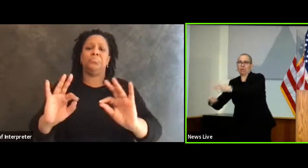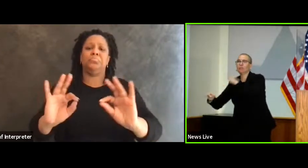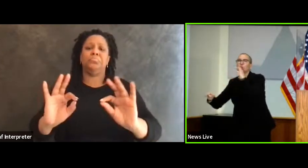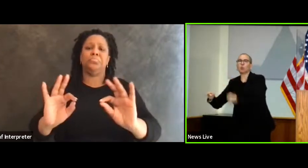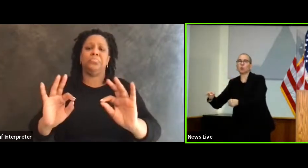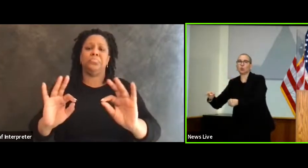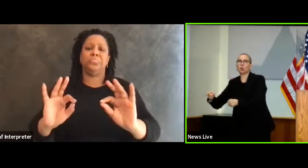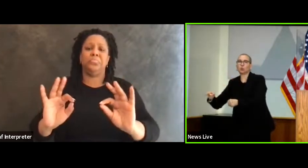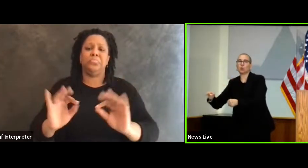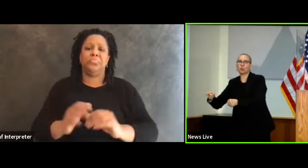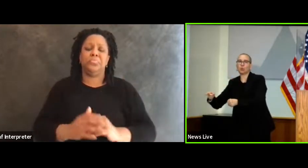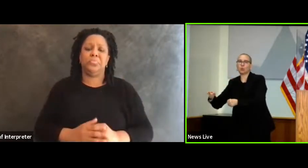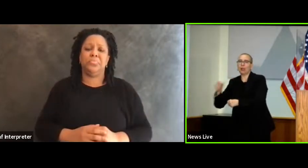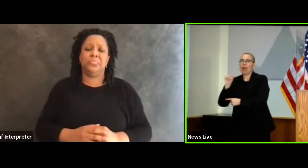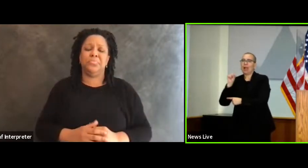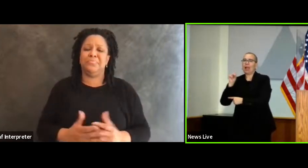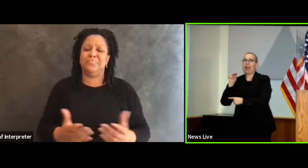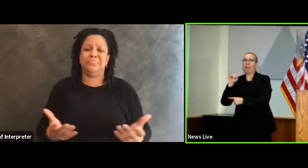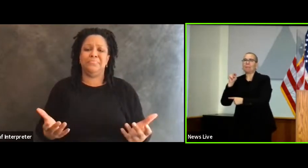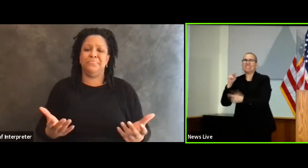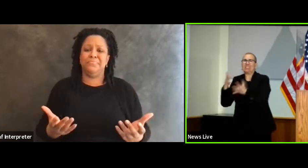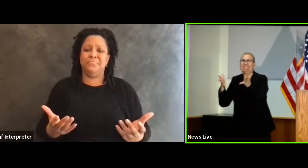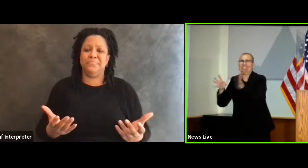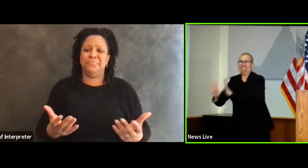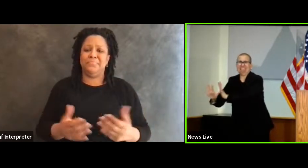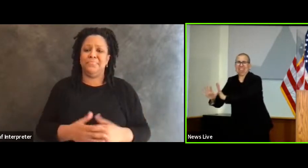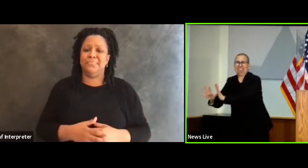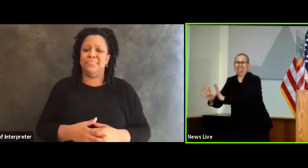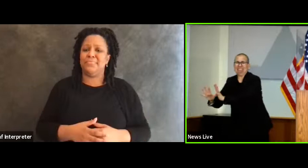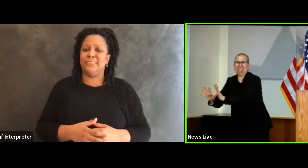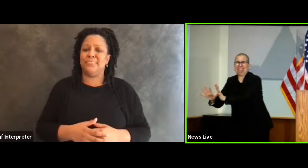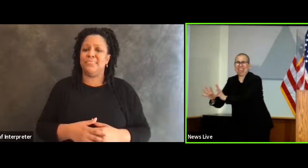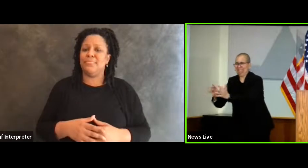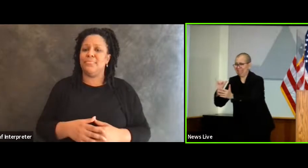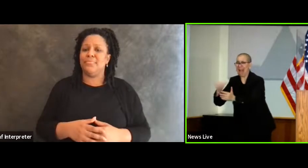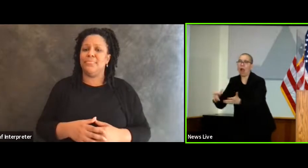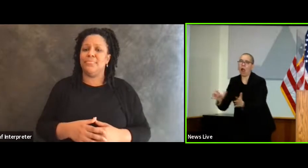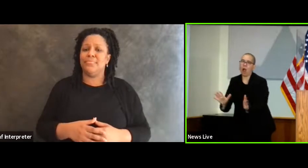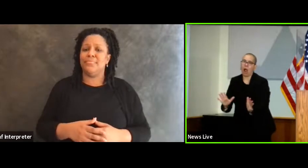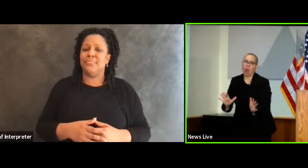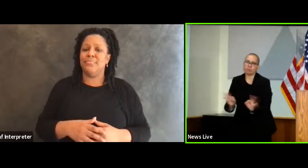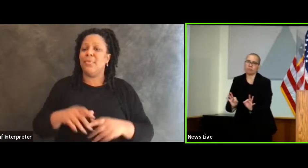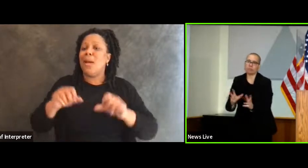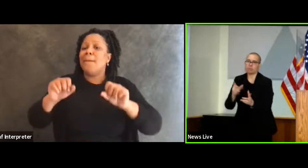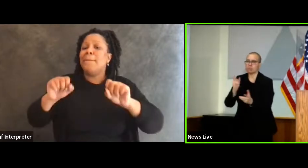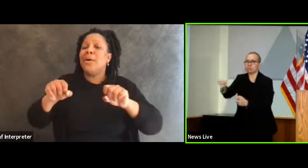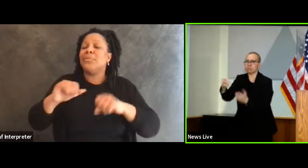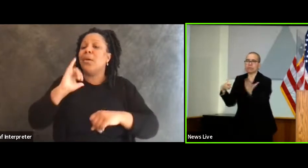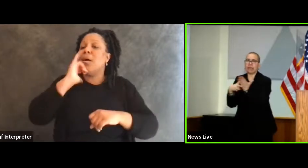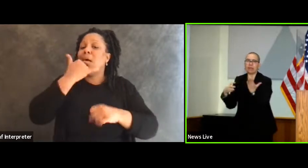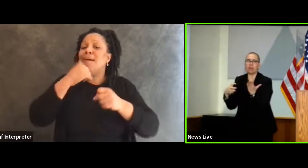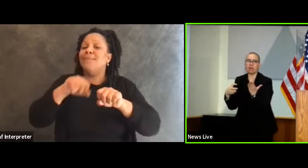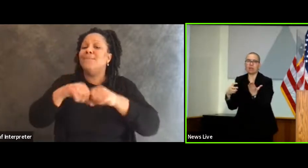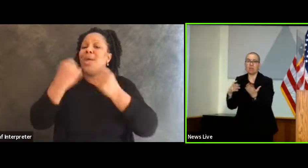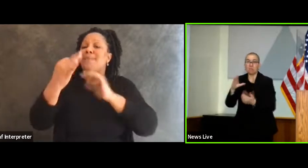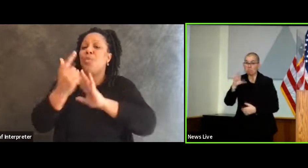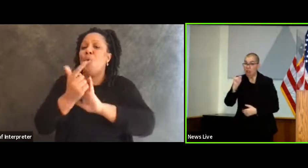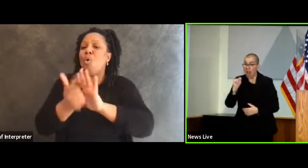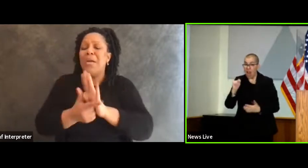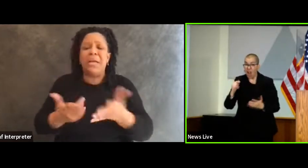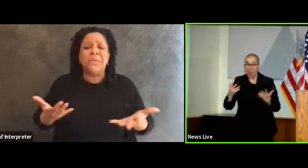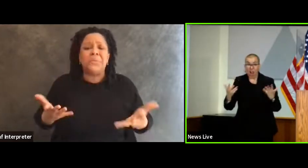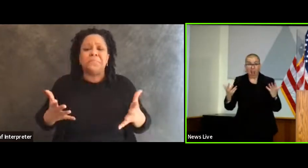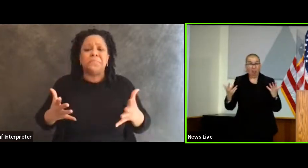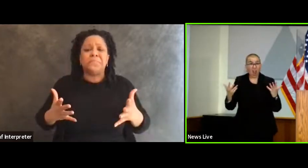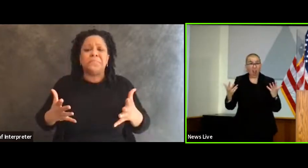administrative potential violation. And it seems to me that one of the big questions